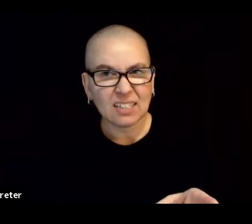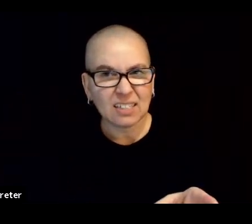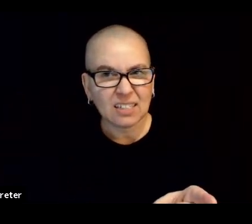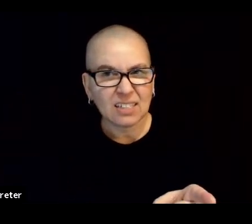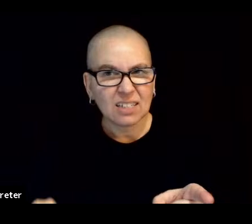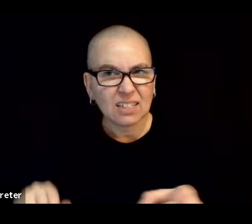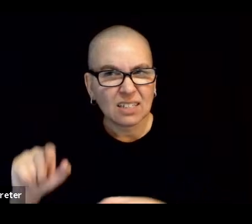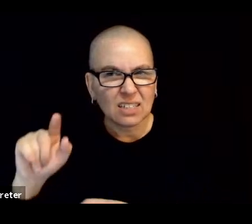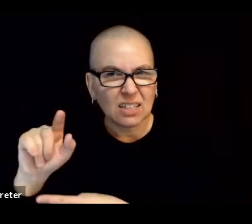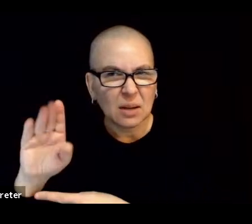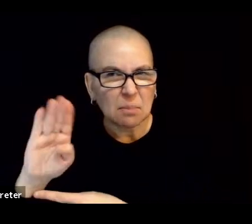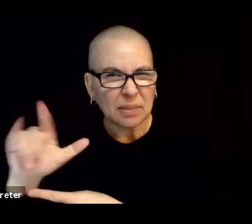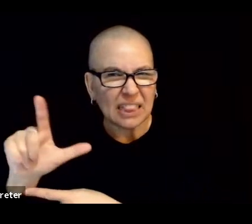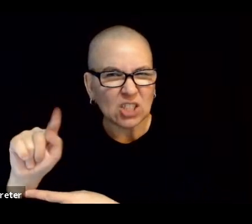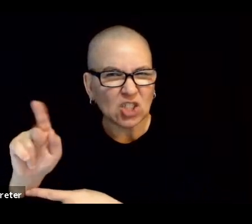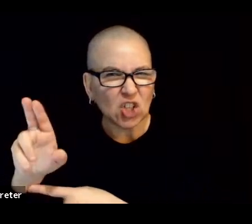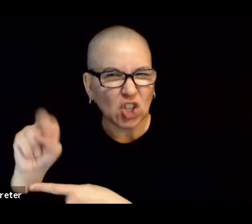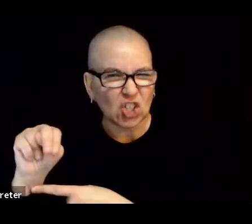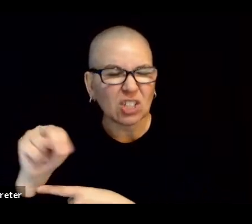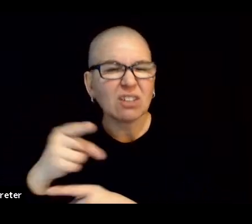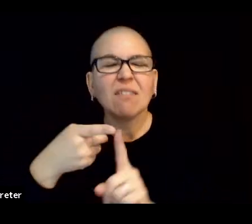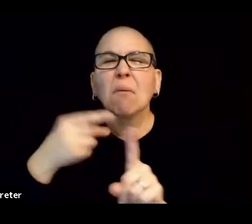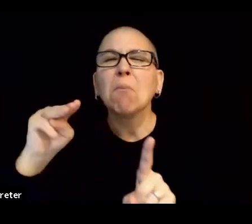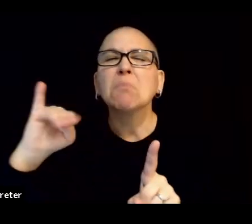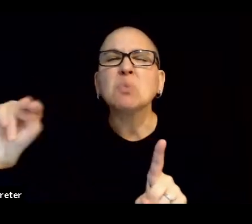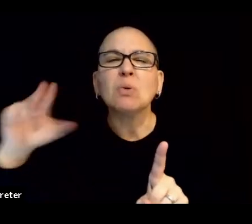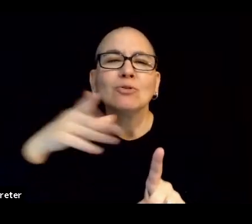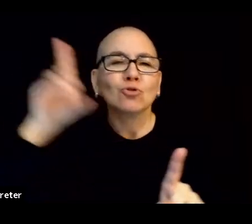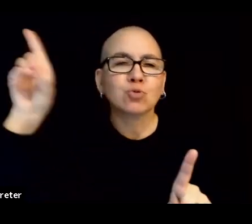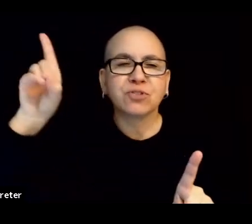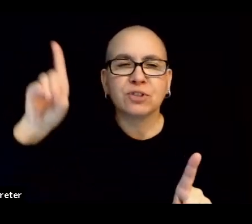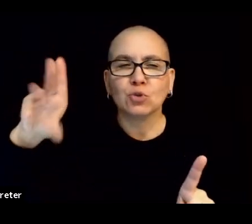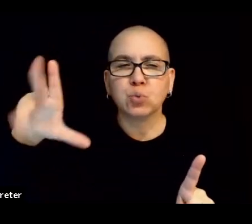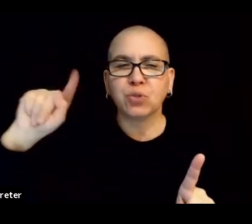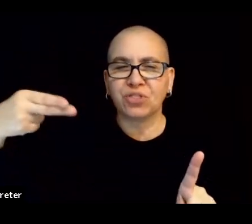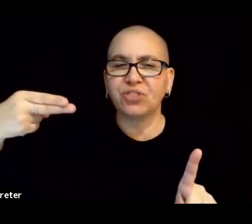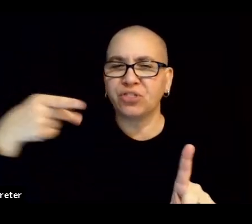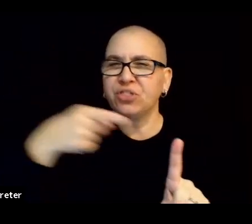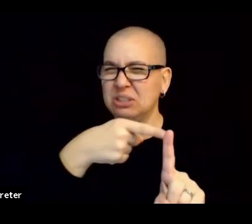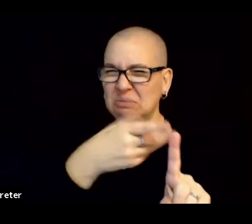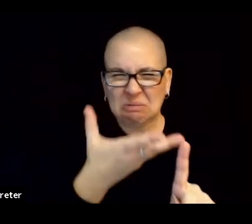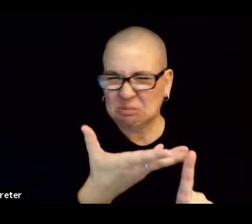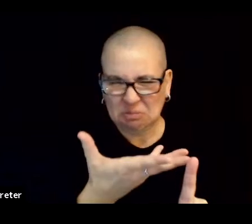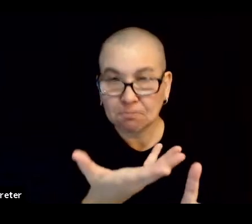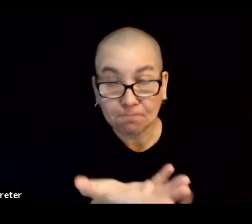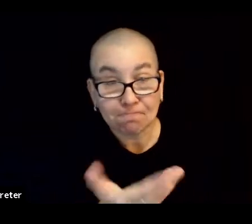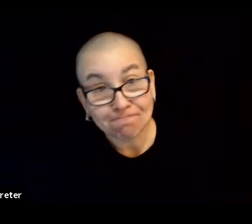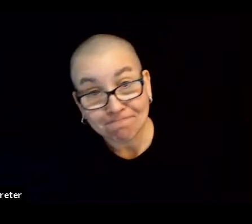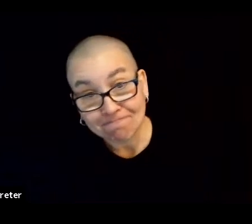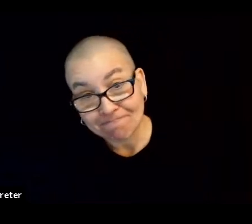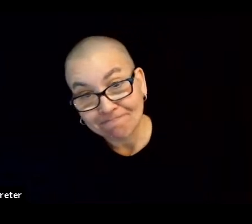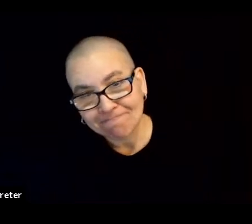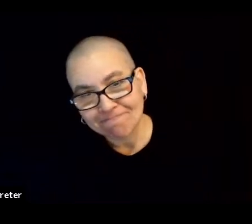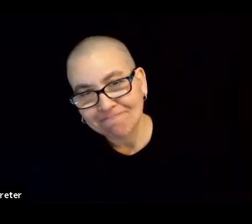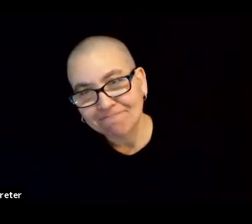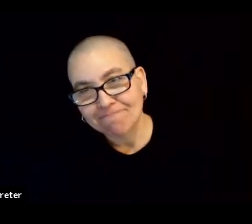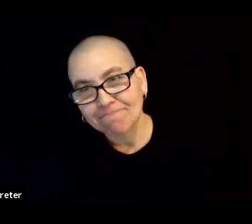question. Well, I hope, Governor, that you are still with us, because this question is directed at you